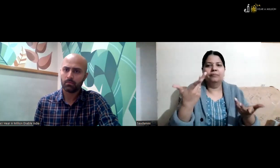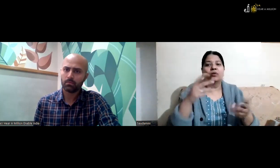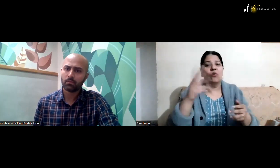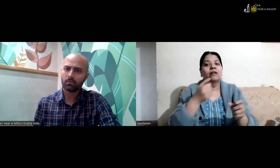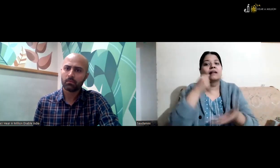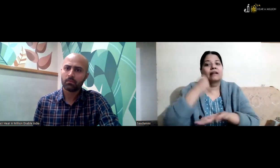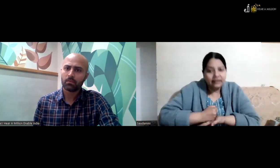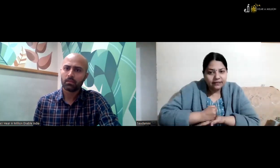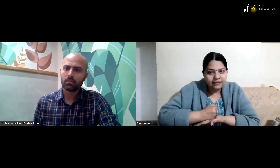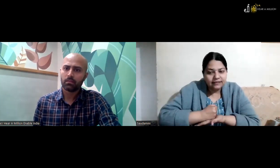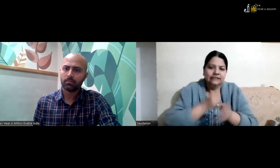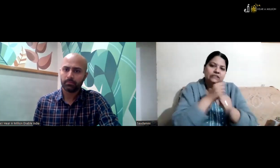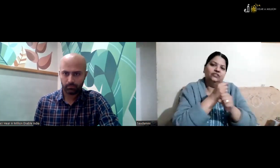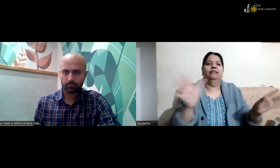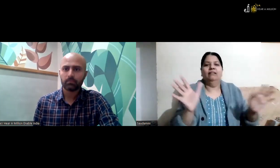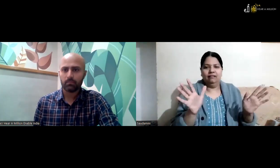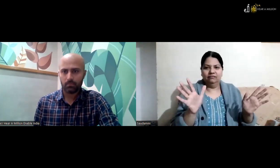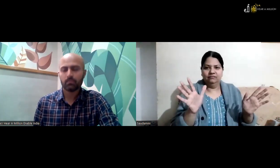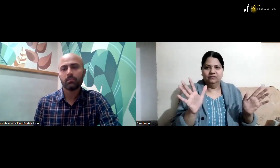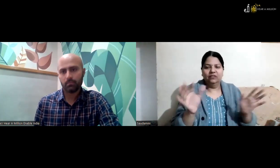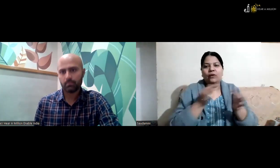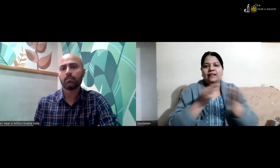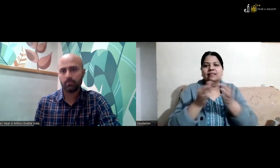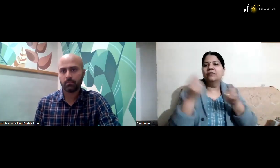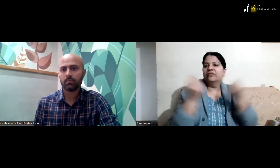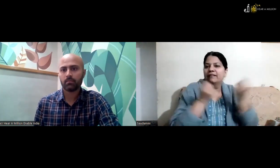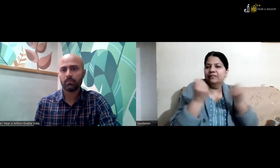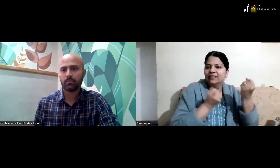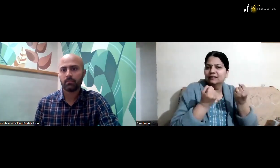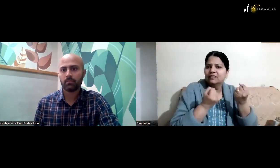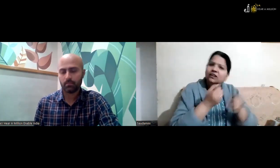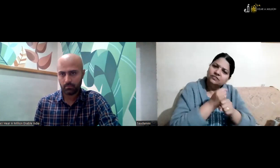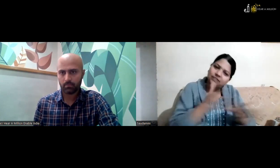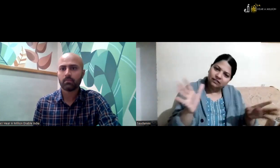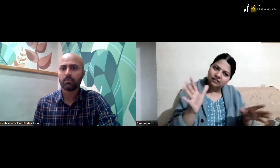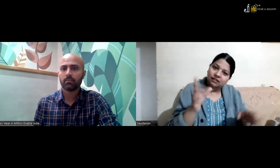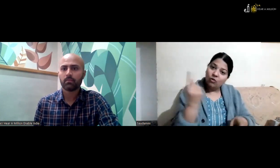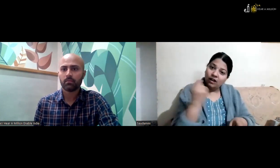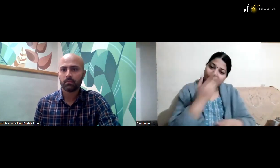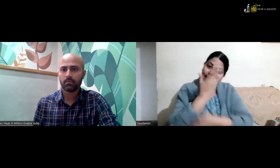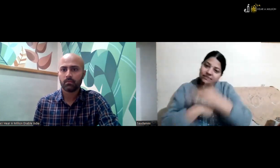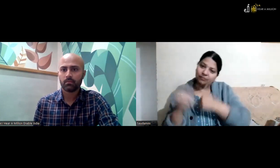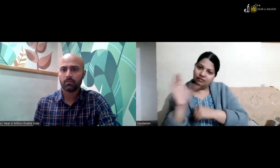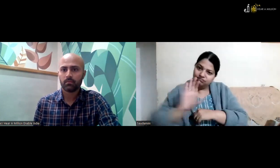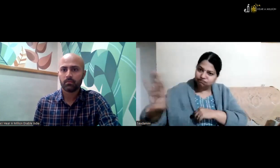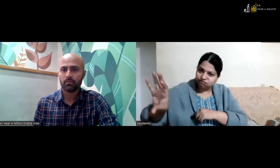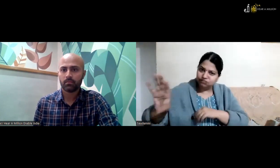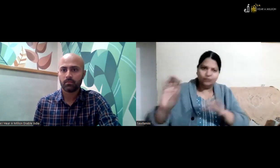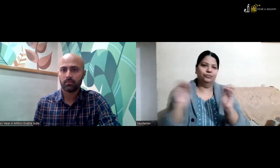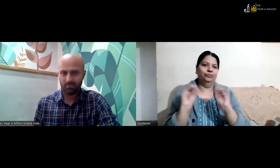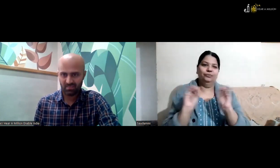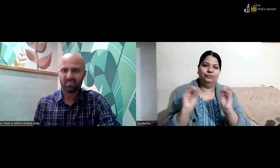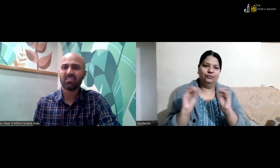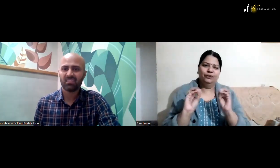on the laws that we must be aware regarding the laws. So there are some driving, there are some